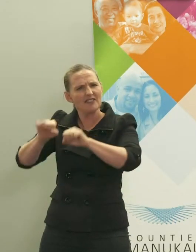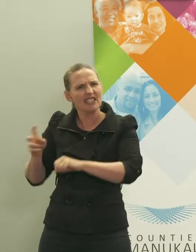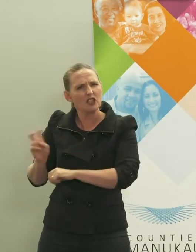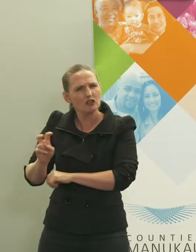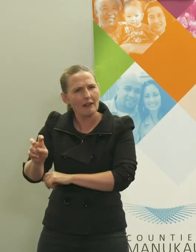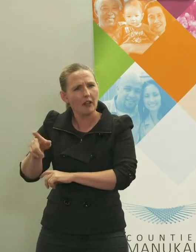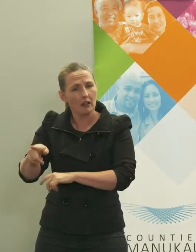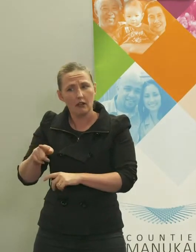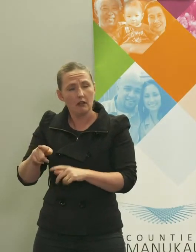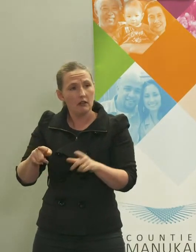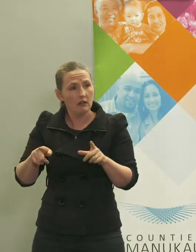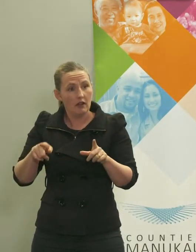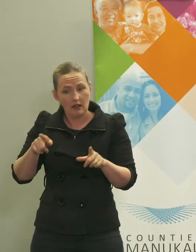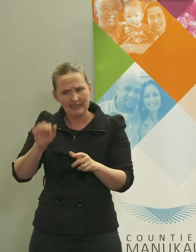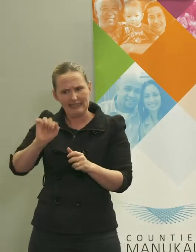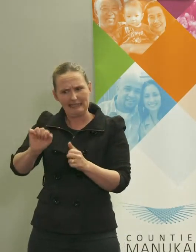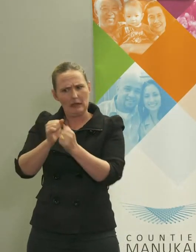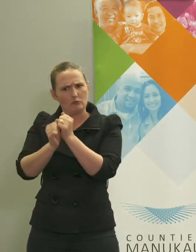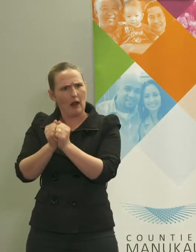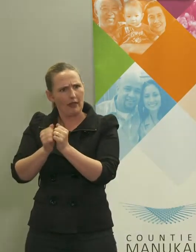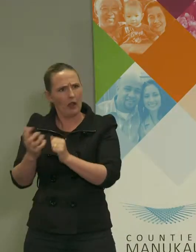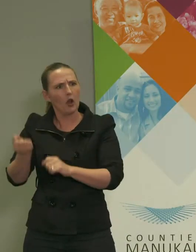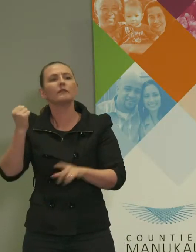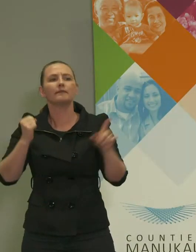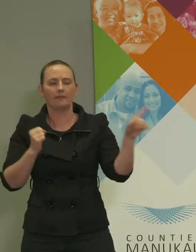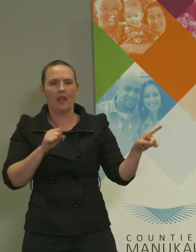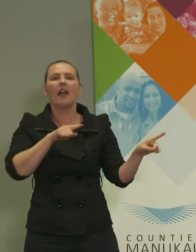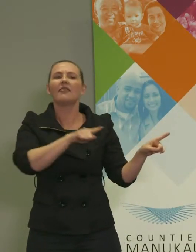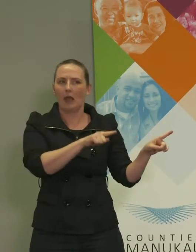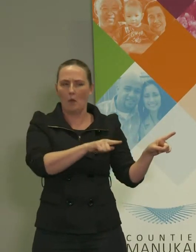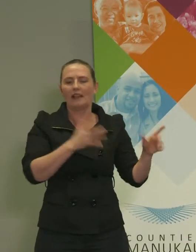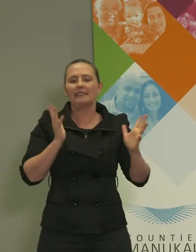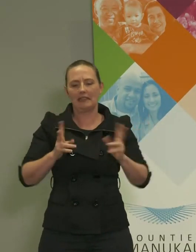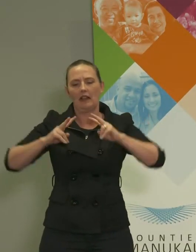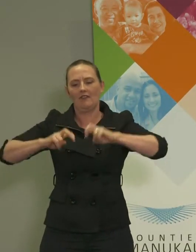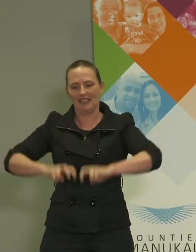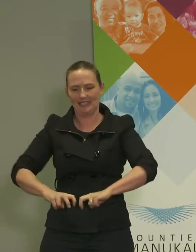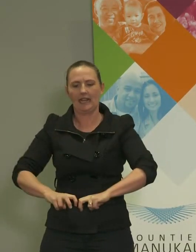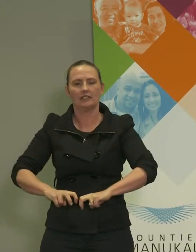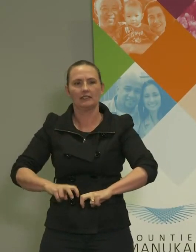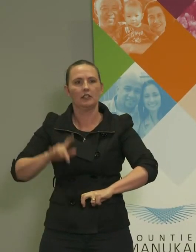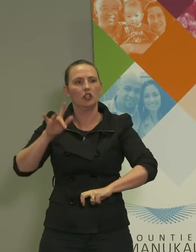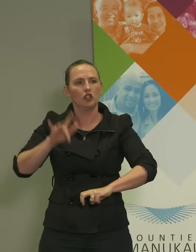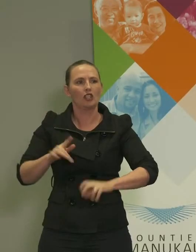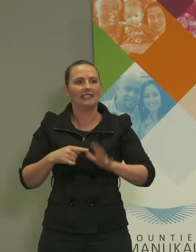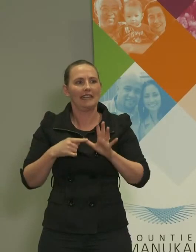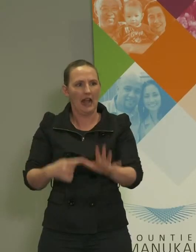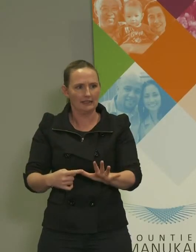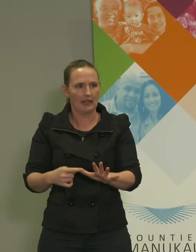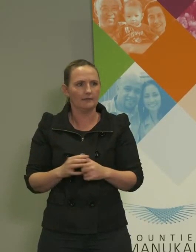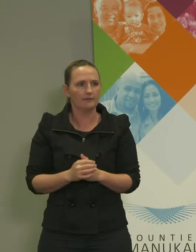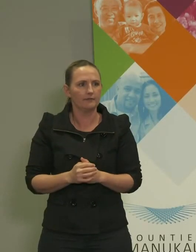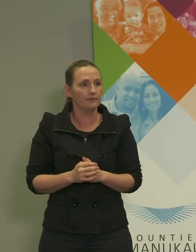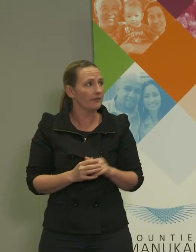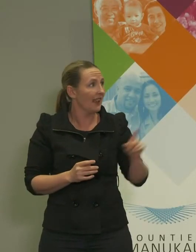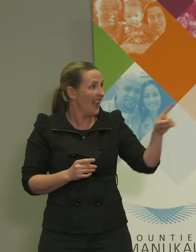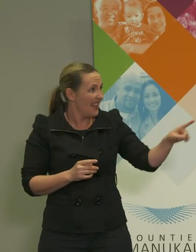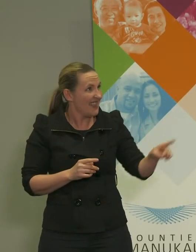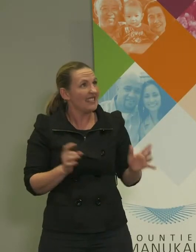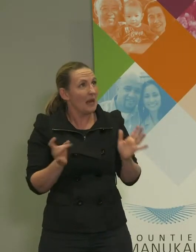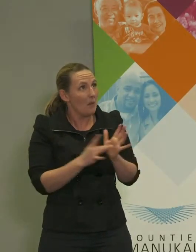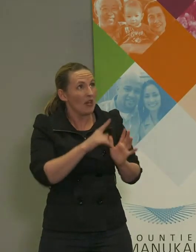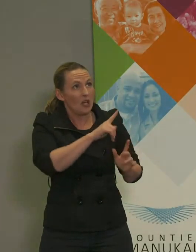yes, no, that is the one that is still under investigation. Yes, you're correct. Okay, so is that important? Is that the kind of case that keeps you awake at